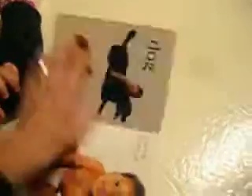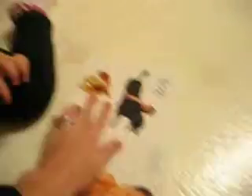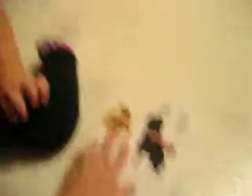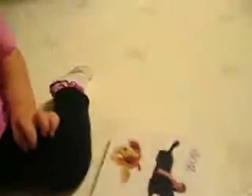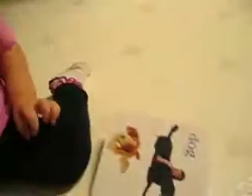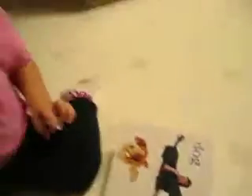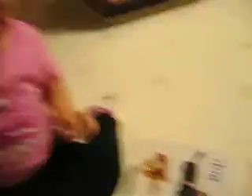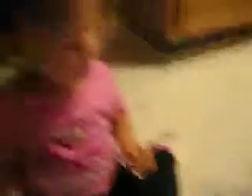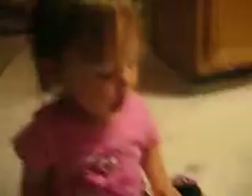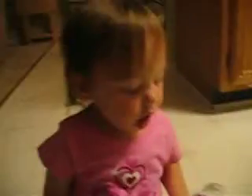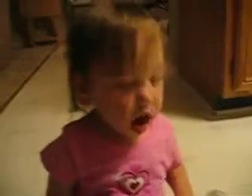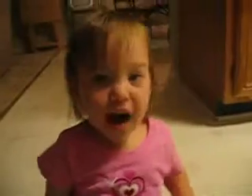Dog.